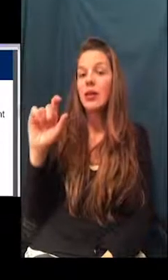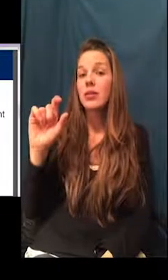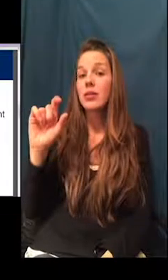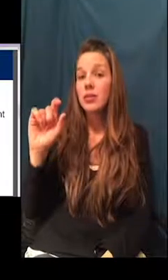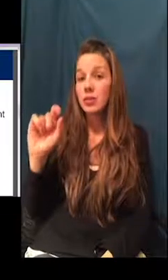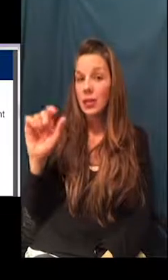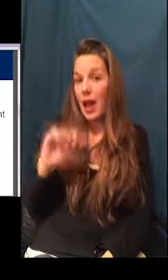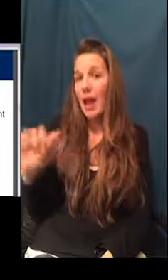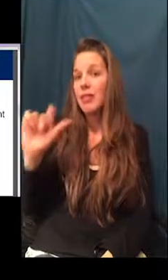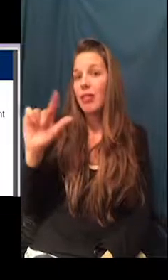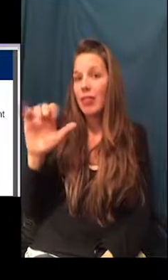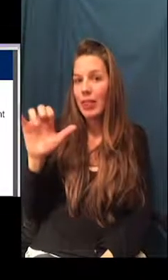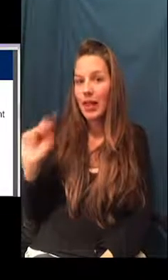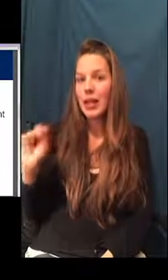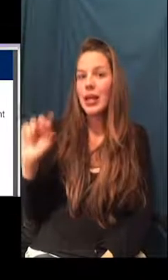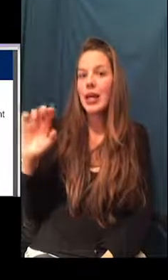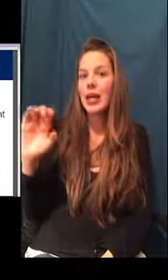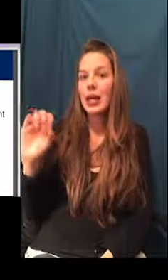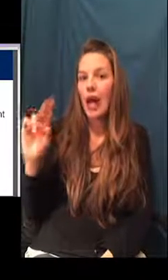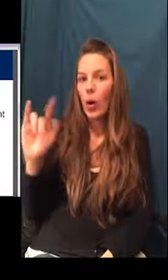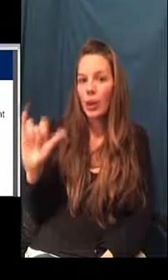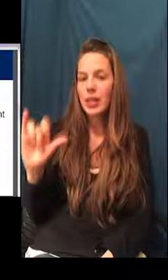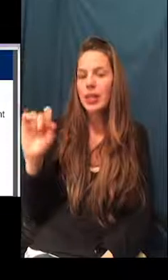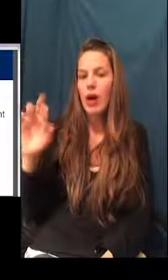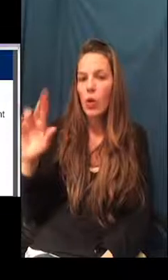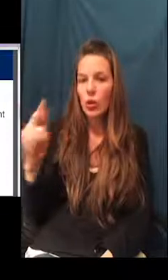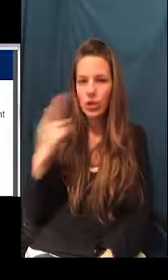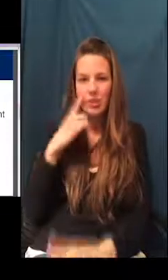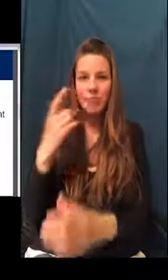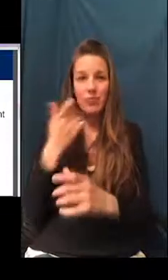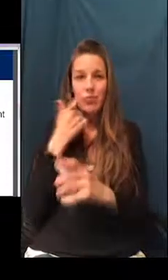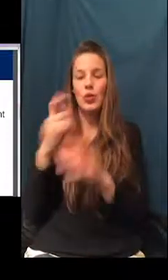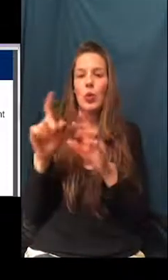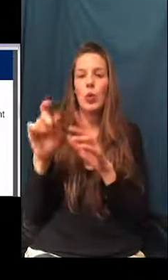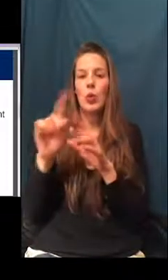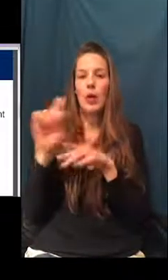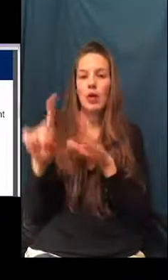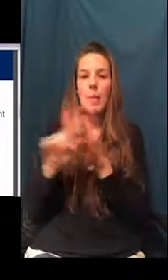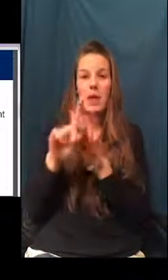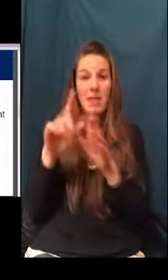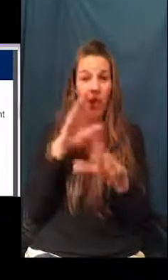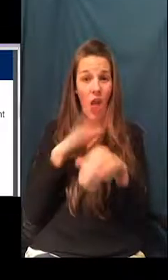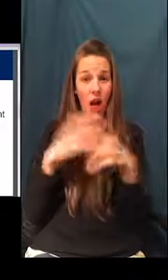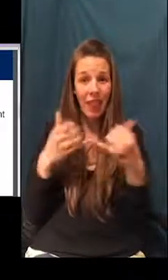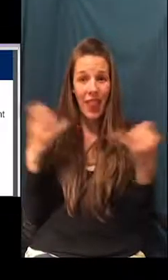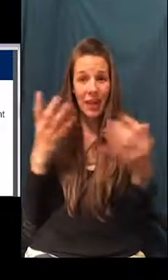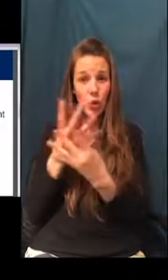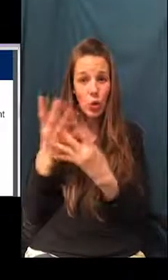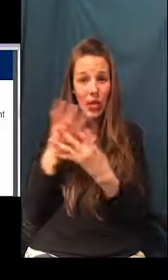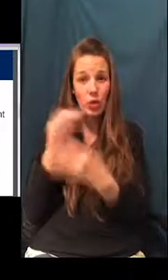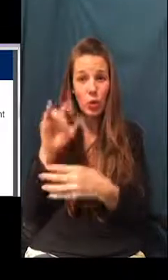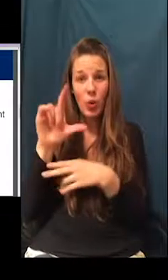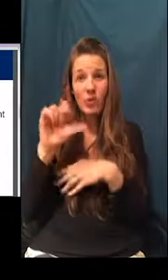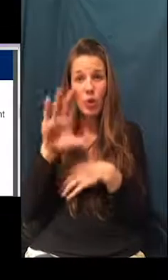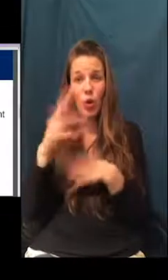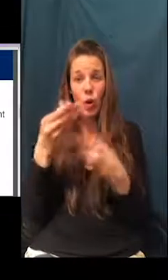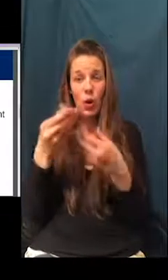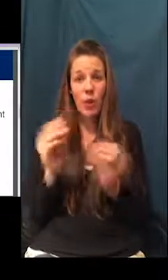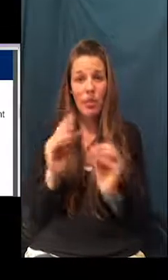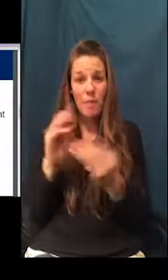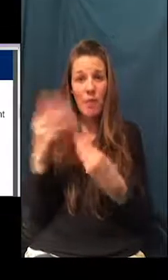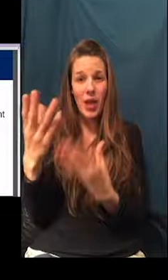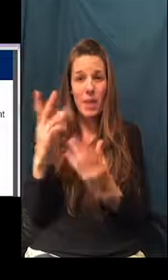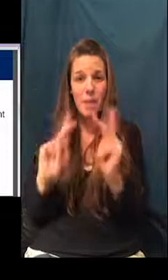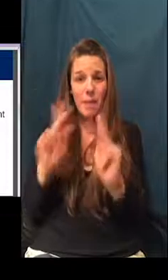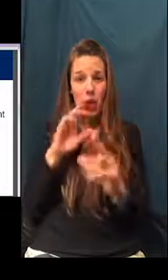lcph.meetings@linncounty.org. Oh, here's a question that just came in. Are there any online screening tools that your organizations provide that